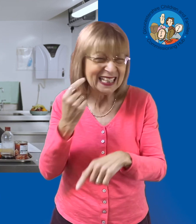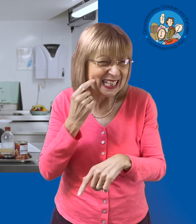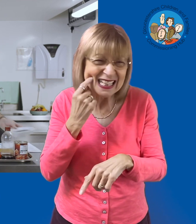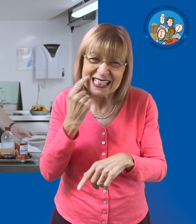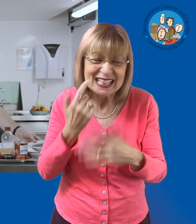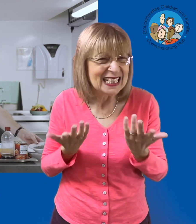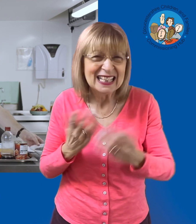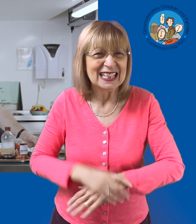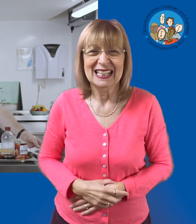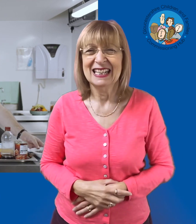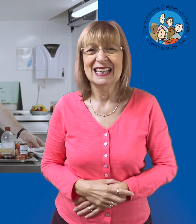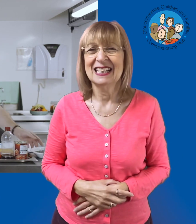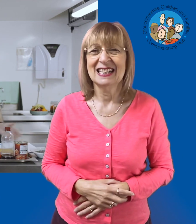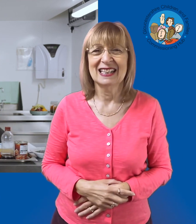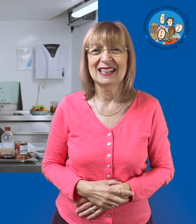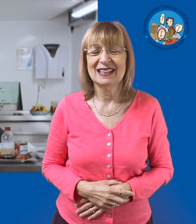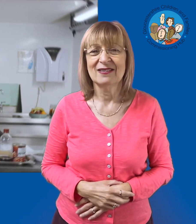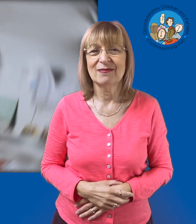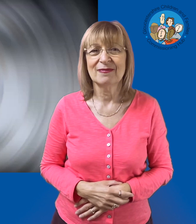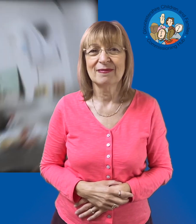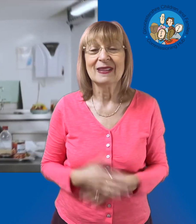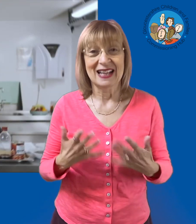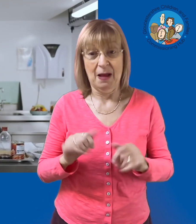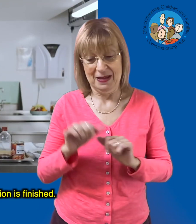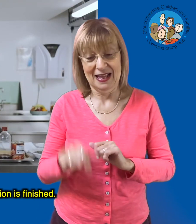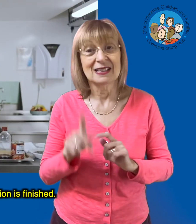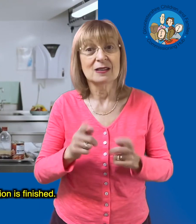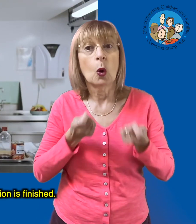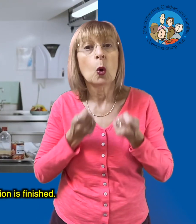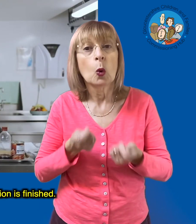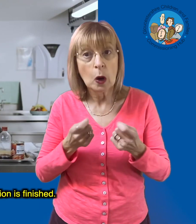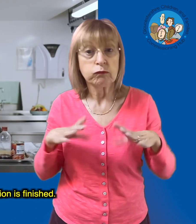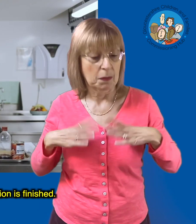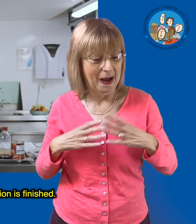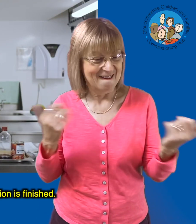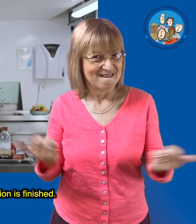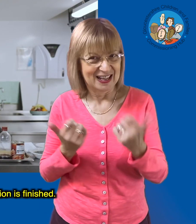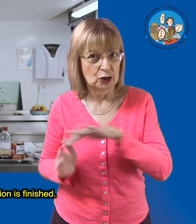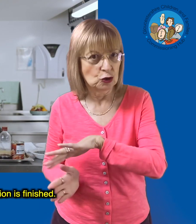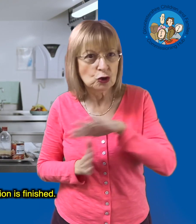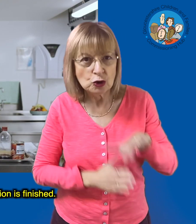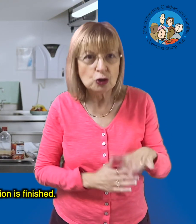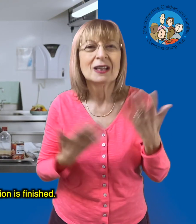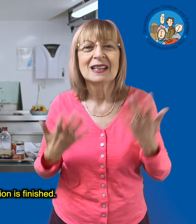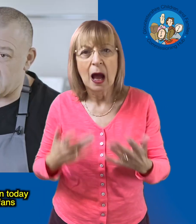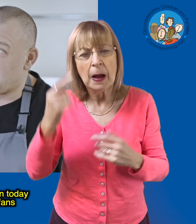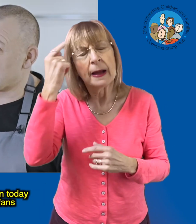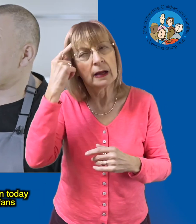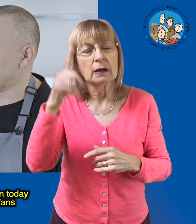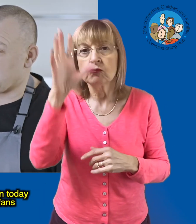So it is a really nice, quick, easy dish to do. So we're going to the cooking stage now. All our preparation is